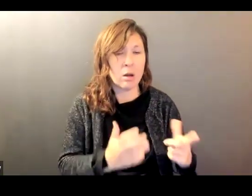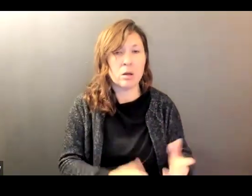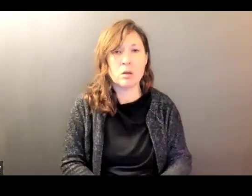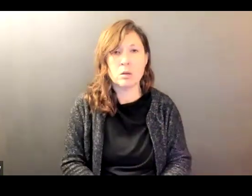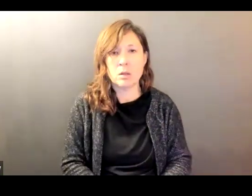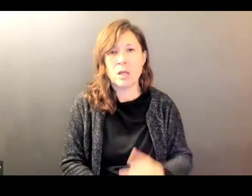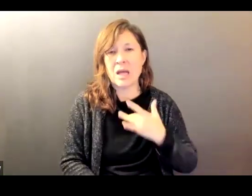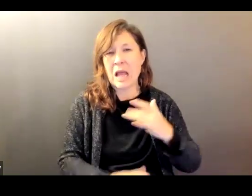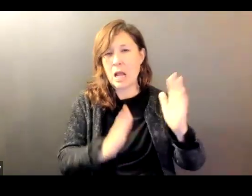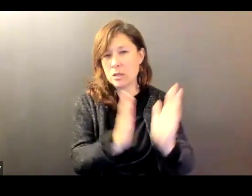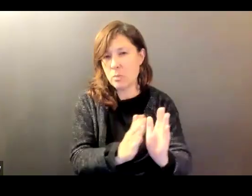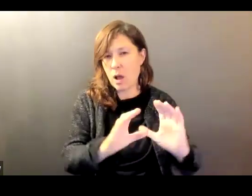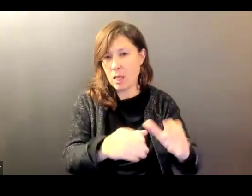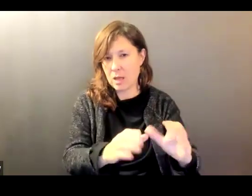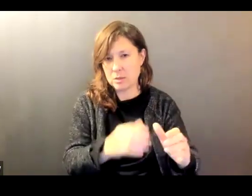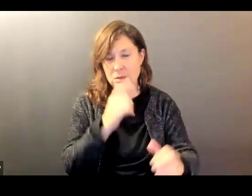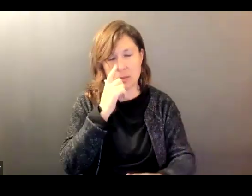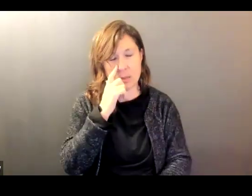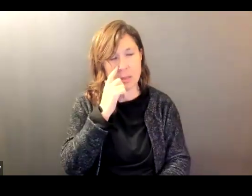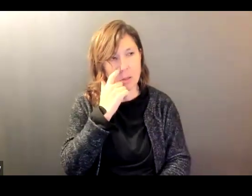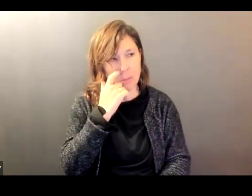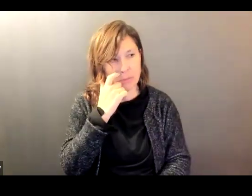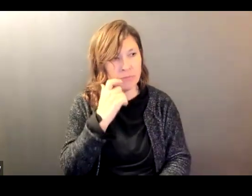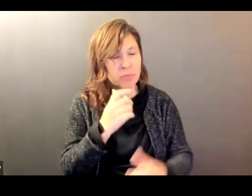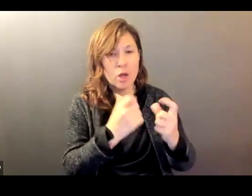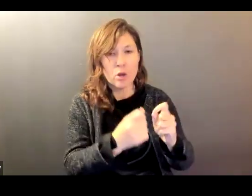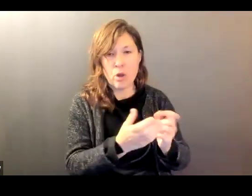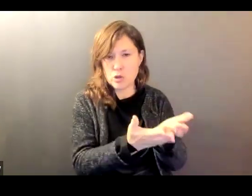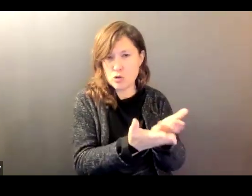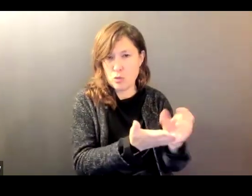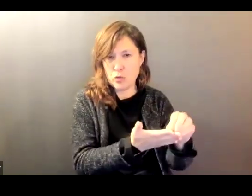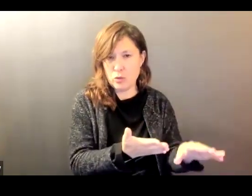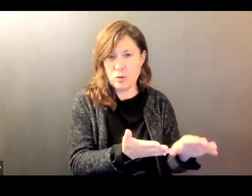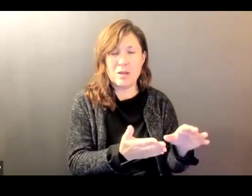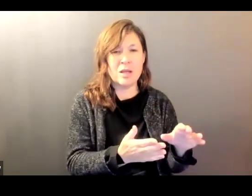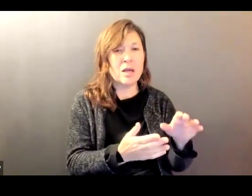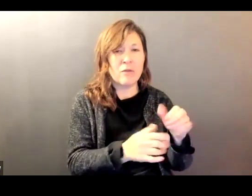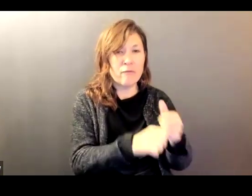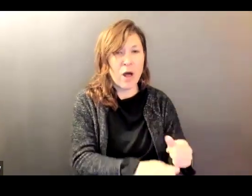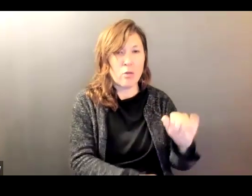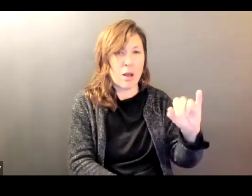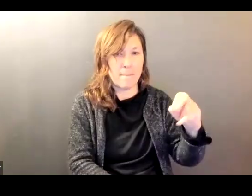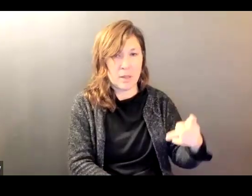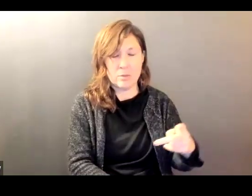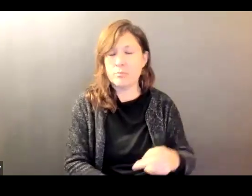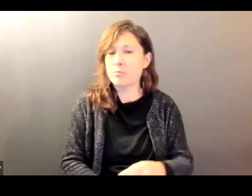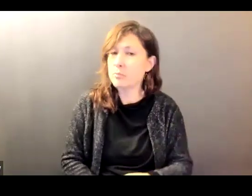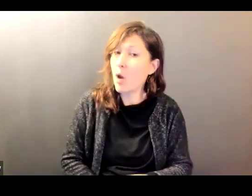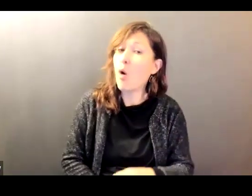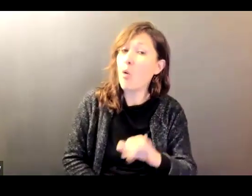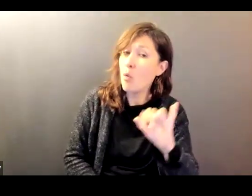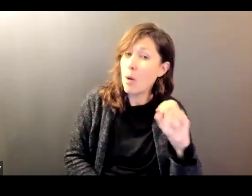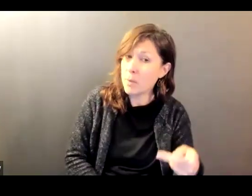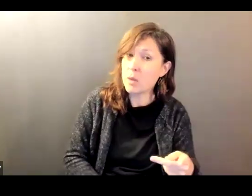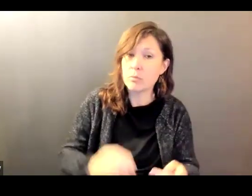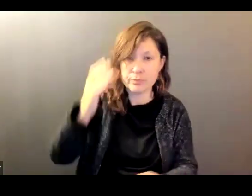smaller settings that are really there to meet the needs of students based off of their IEPs. Based on their IEP.